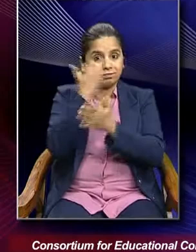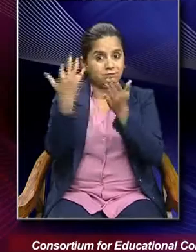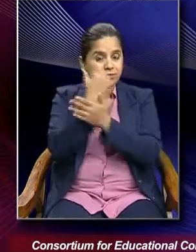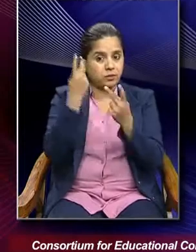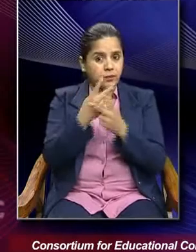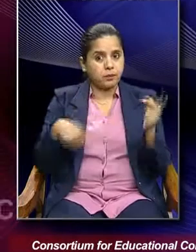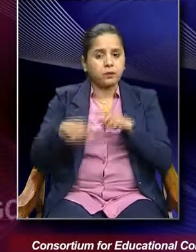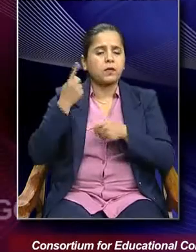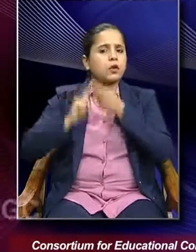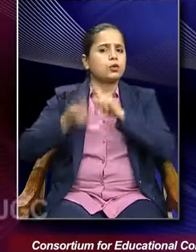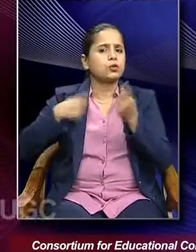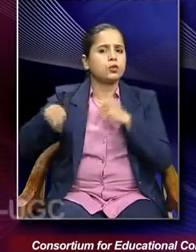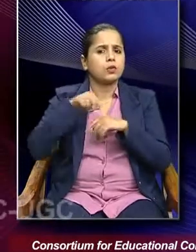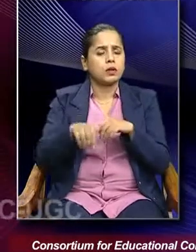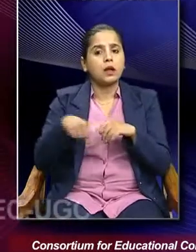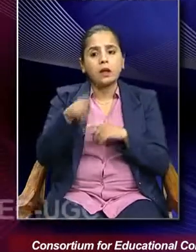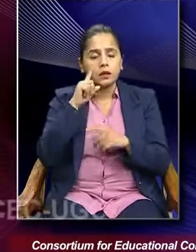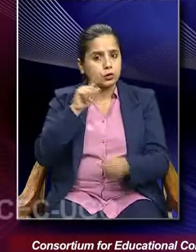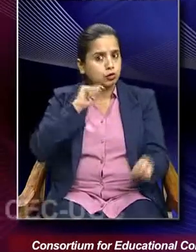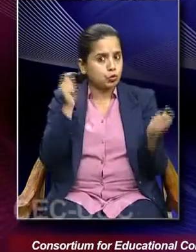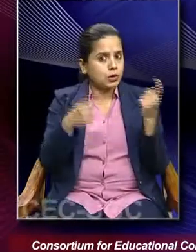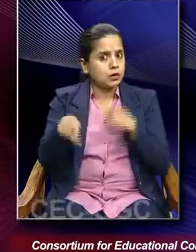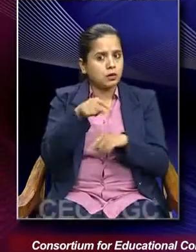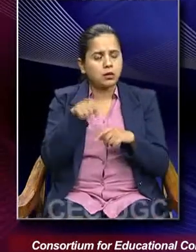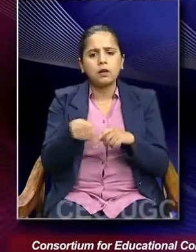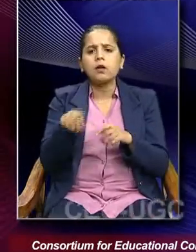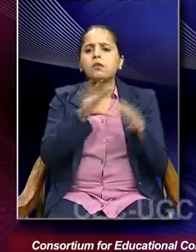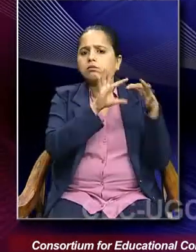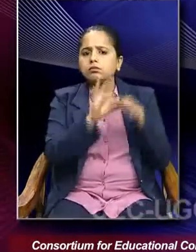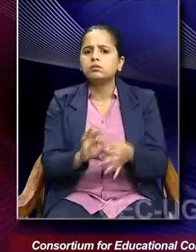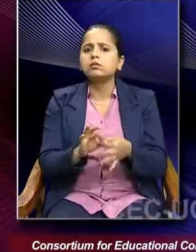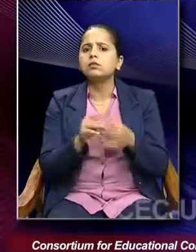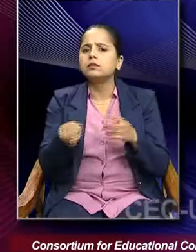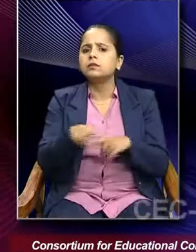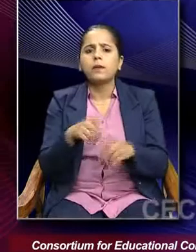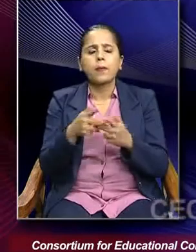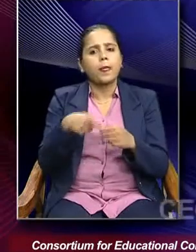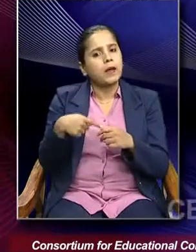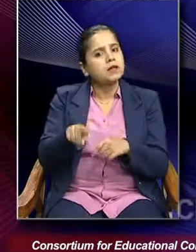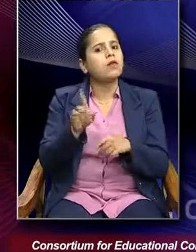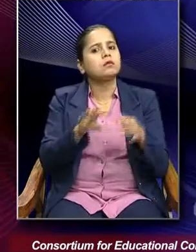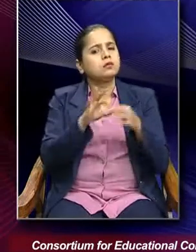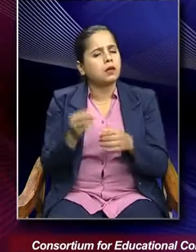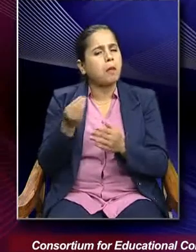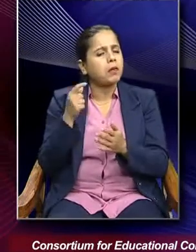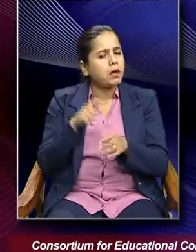of historical civilizations are associated with them